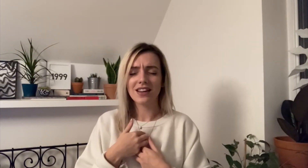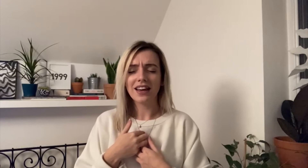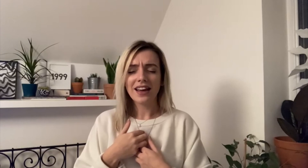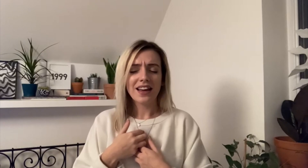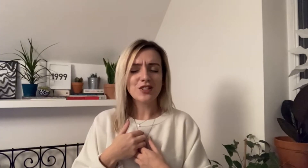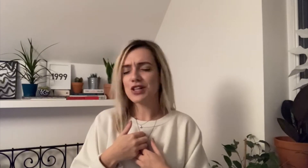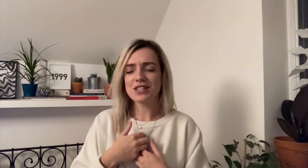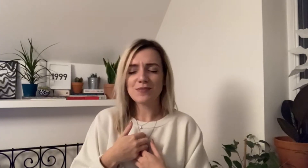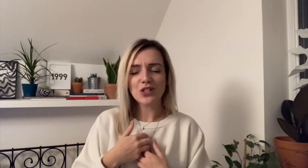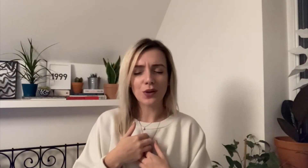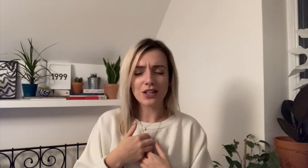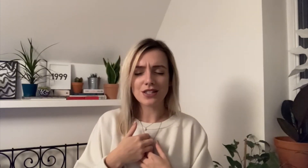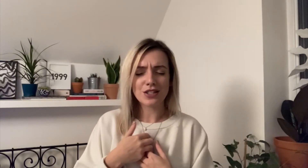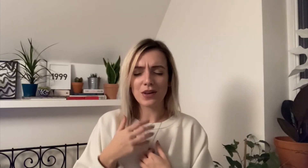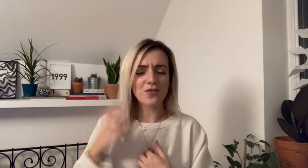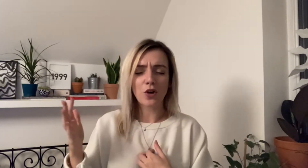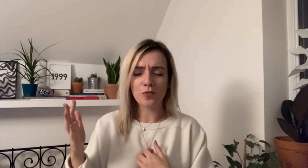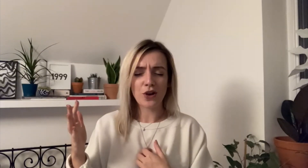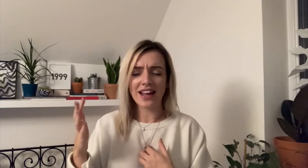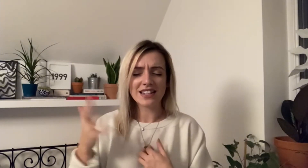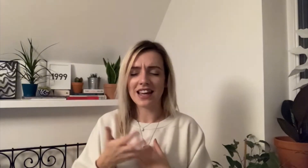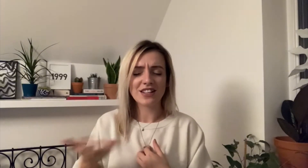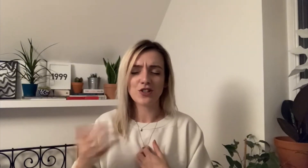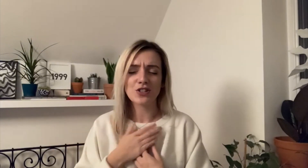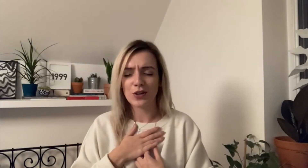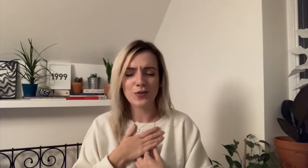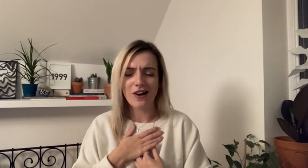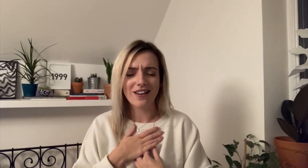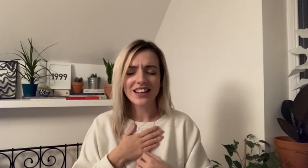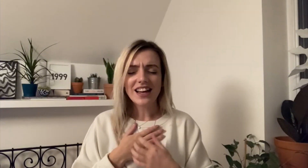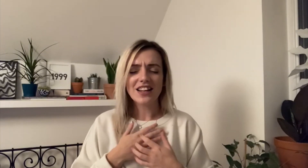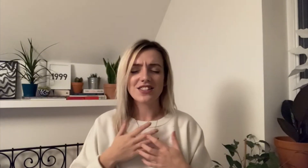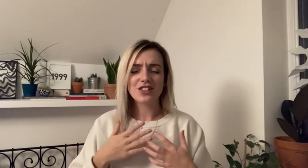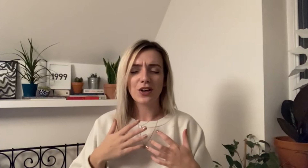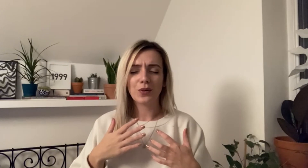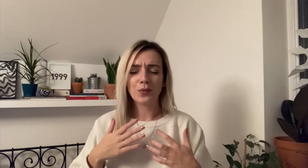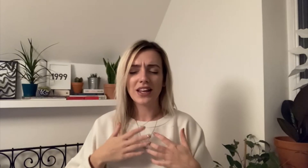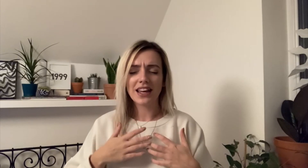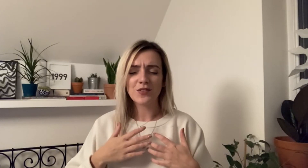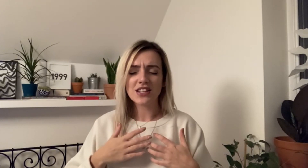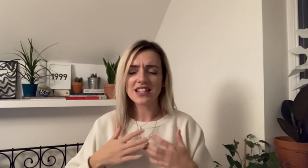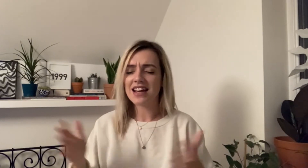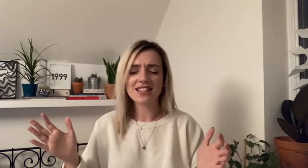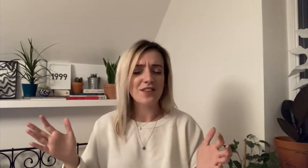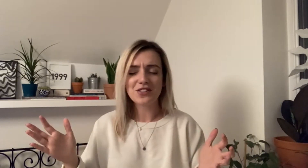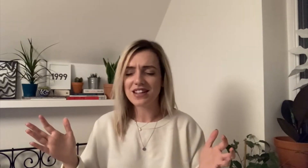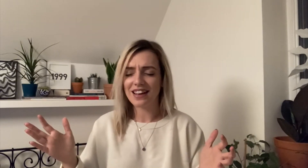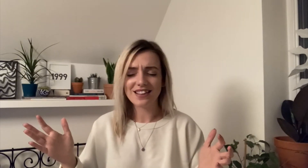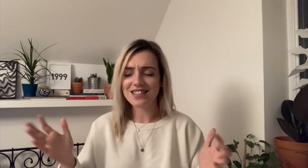us. It's just too good to even comprehend, and yet it's just who you are. And so we give this